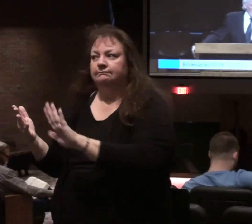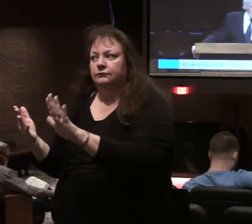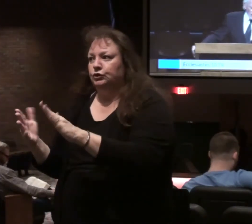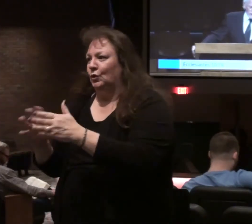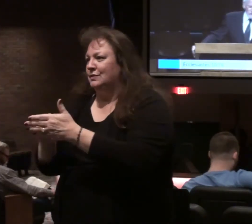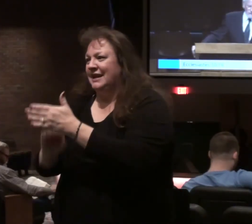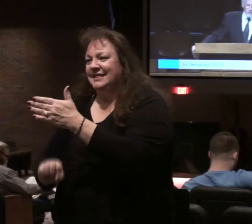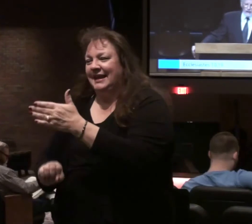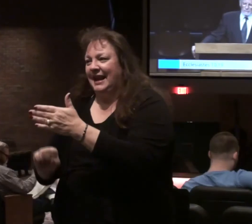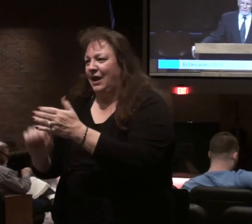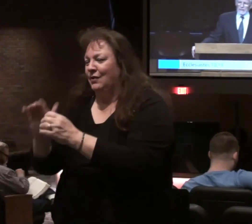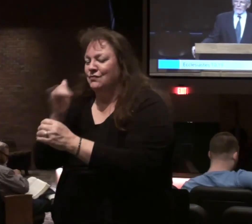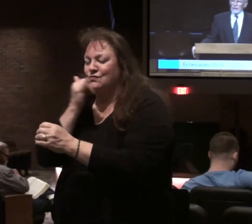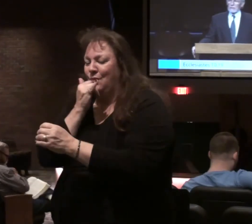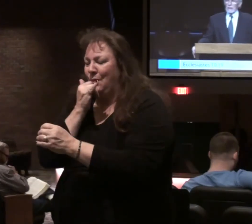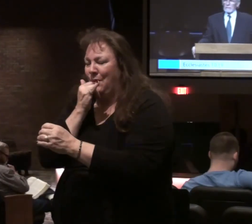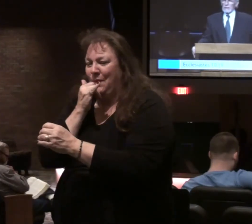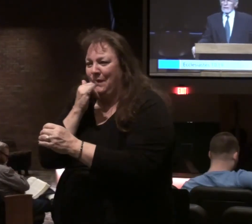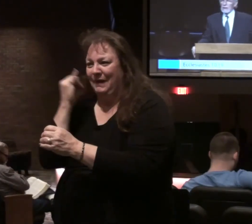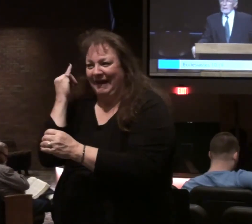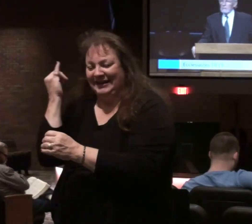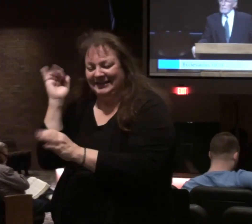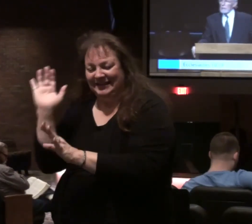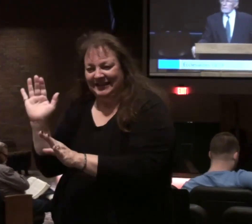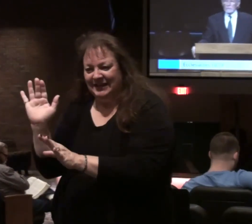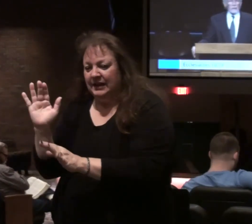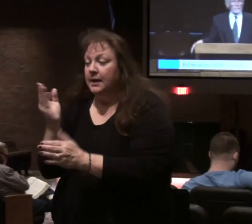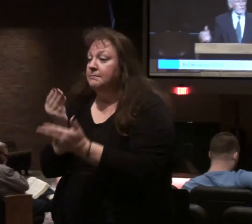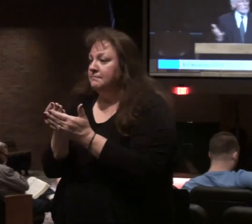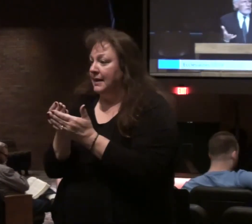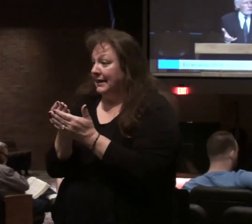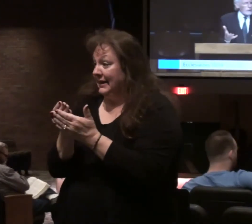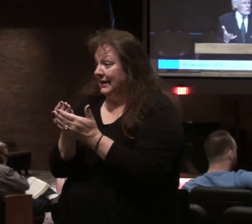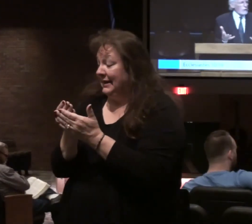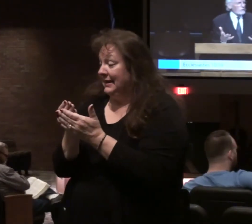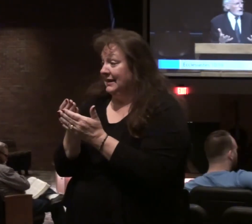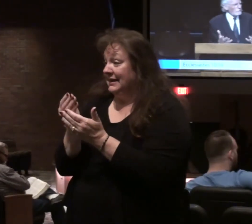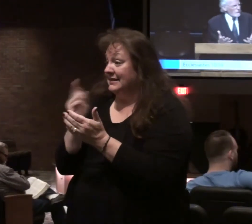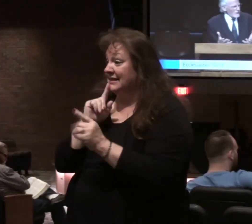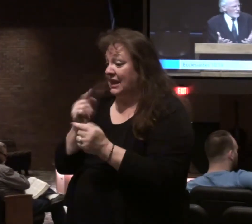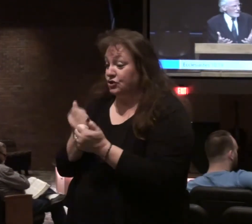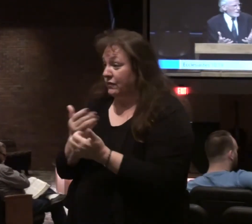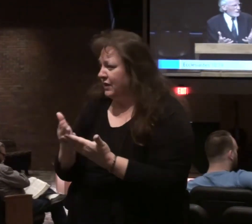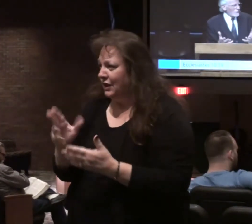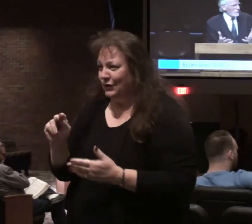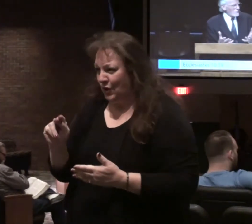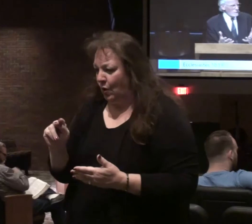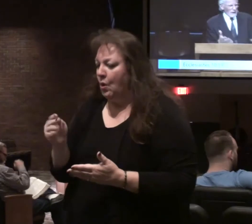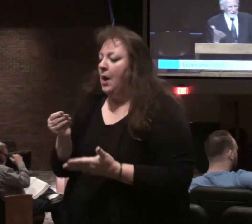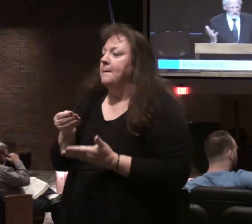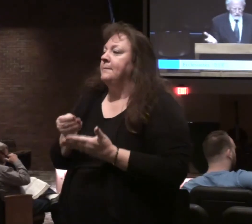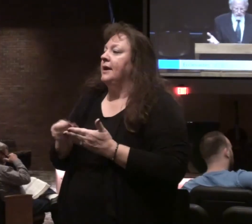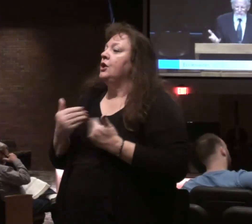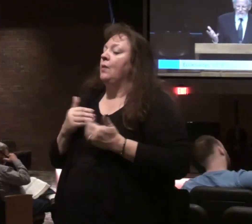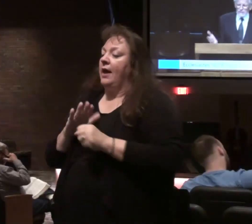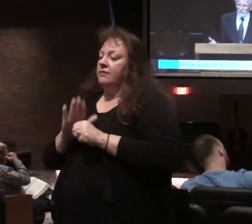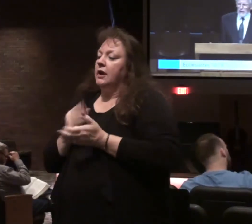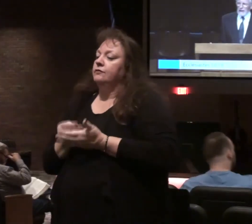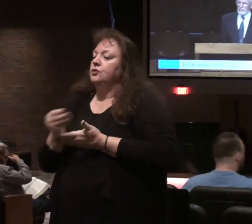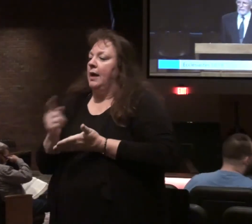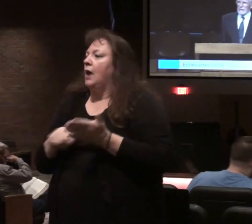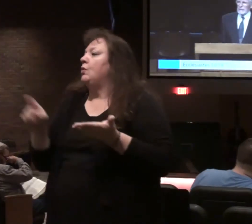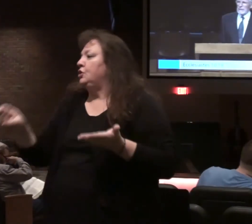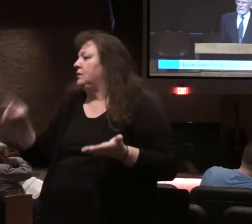out of context of that statement. Money is the answer to everything. But we understand there's benefit. You have enough money to buy the necessities